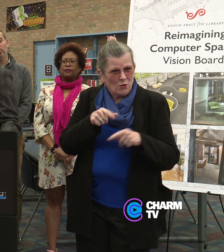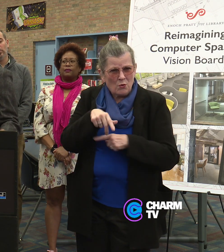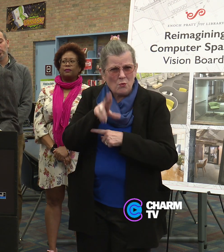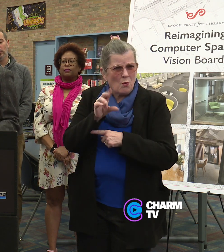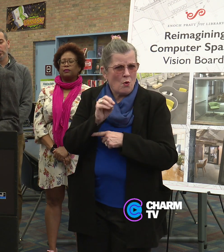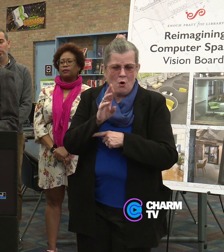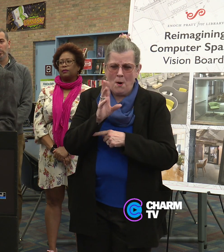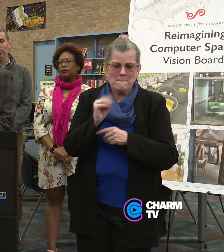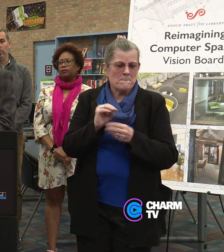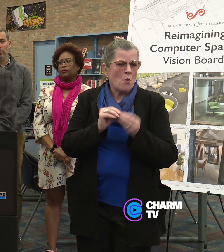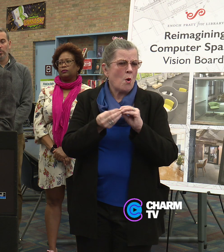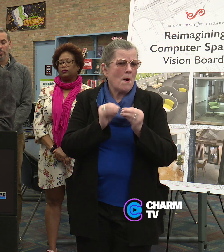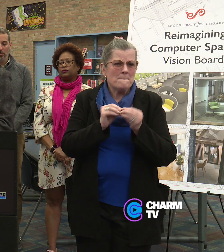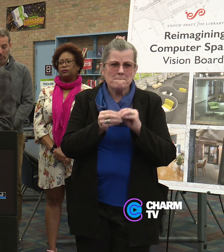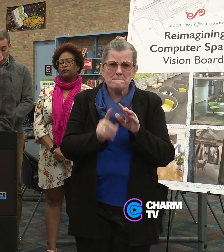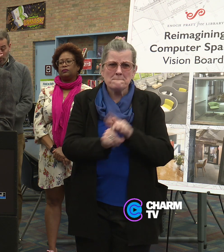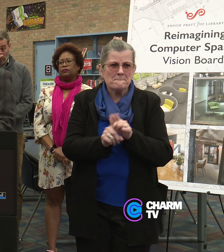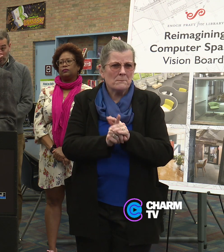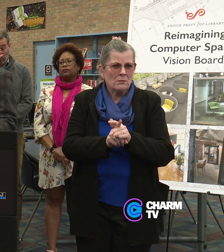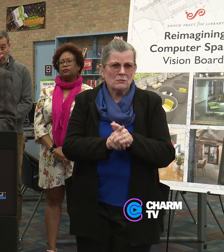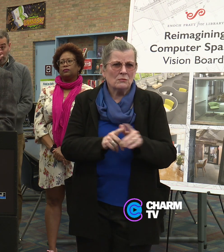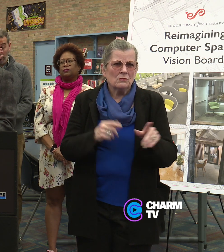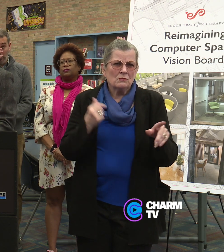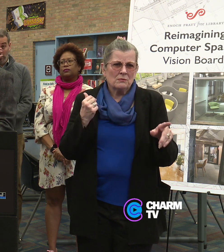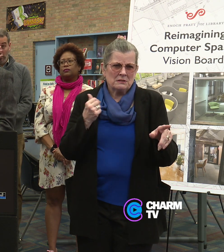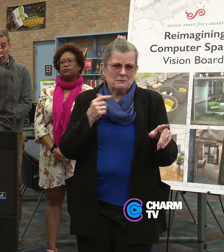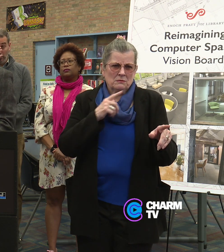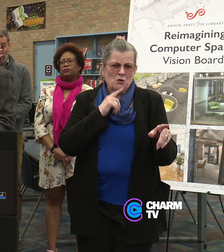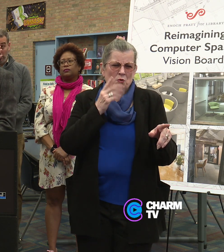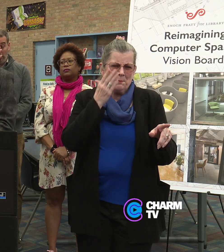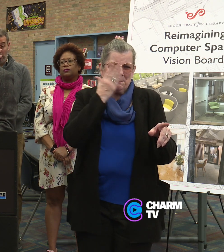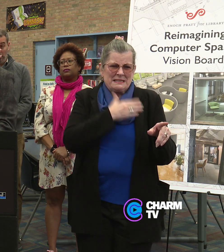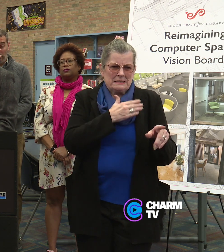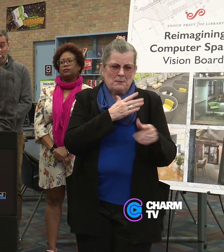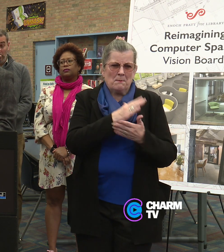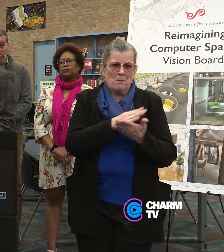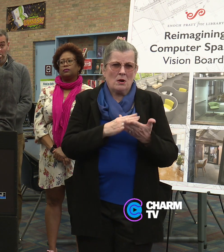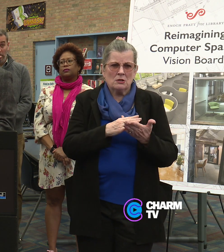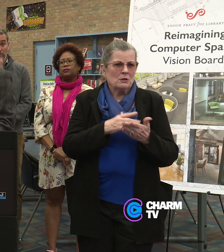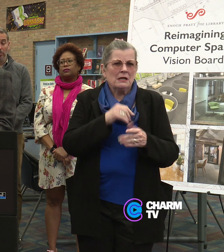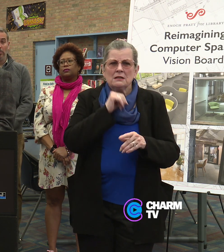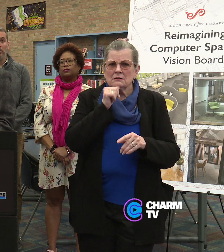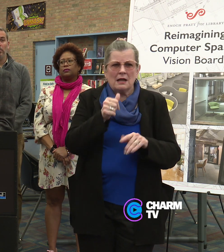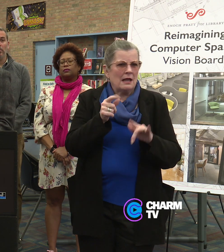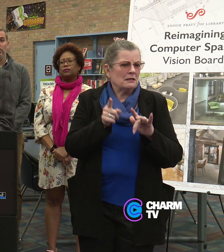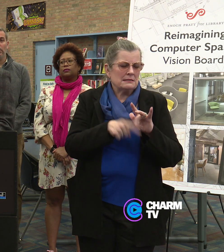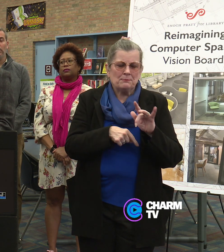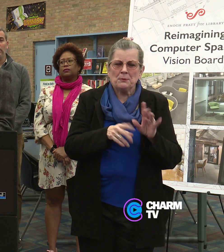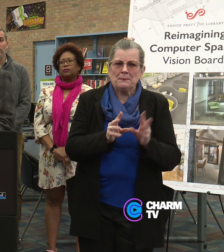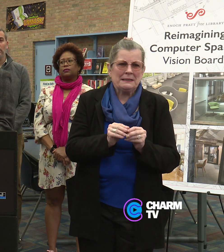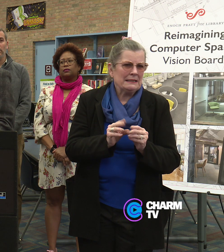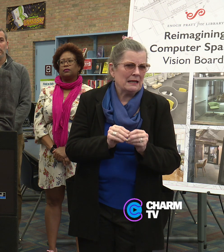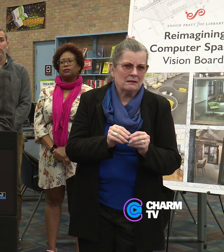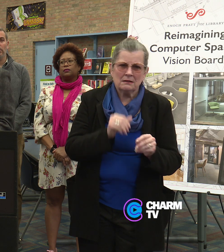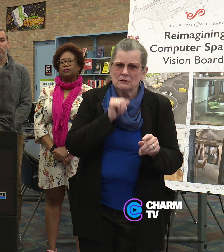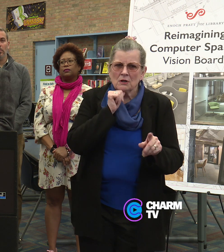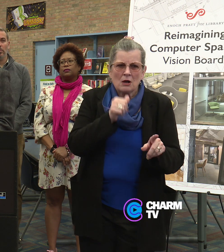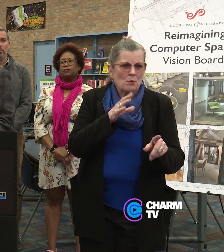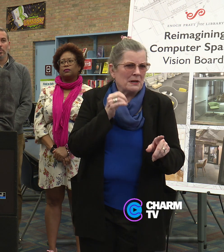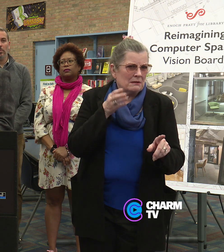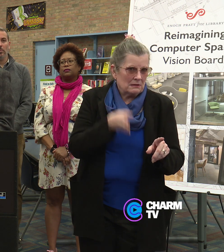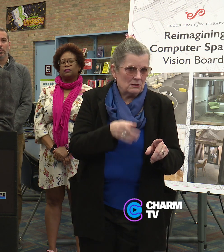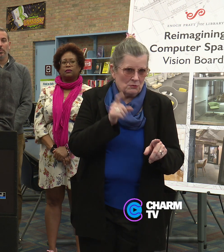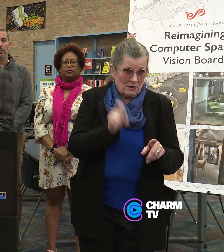say this. The charter that, you missed a part of the charter that says that you can't just skip the meeting. If you're not going to be there, you must